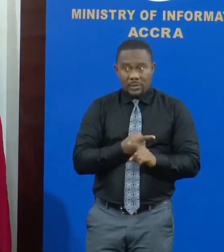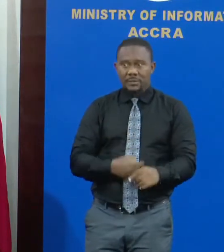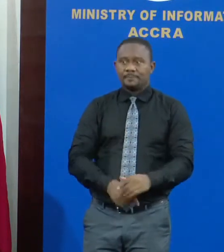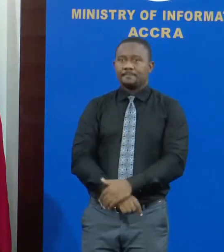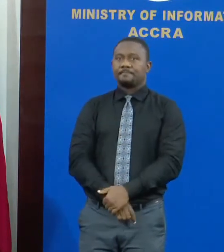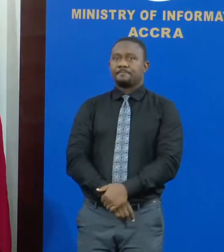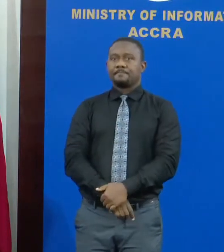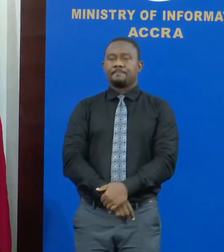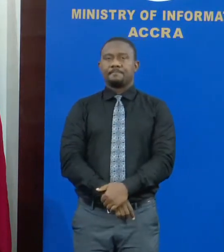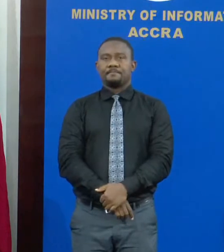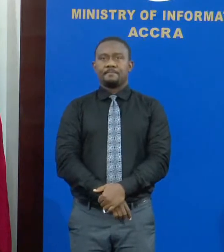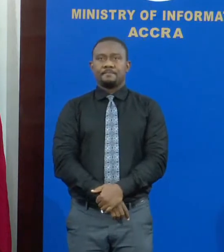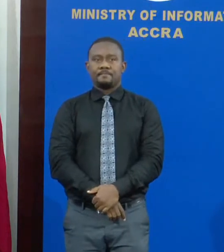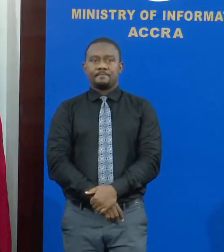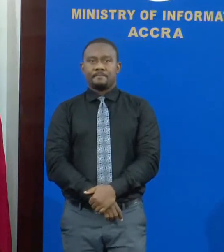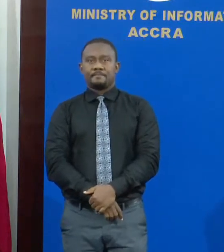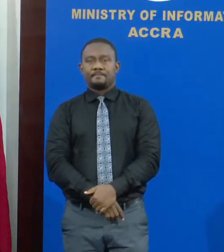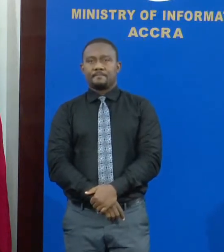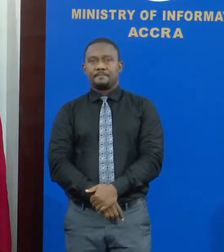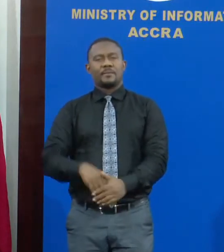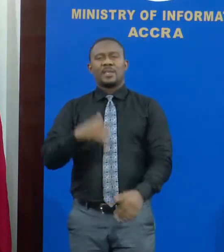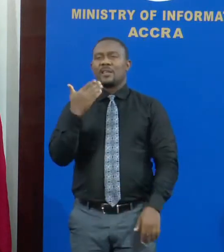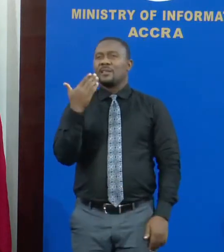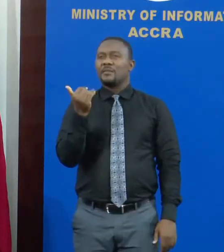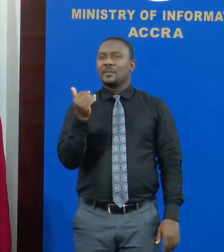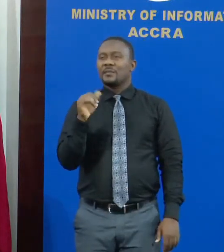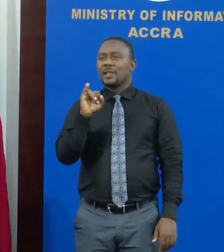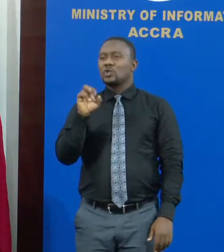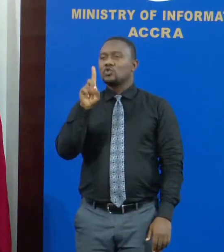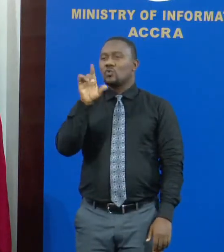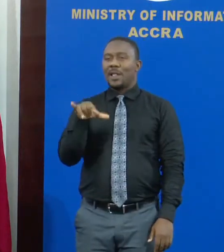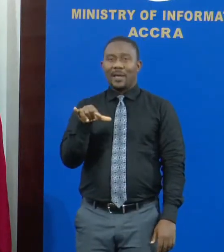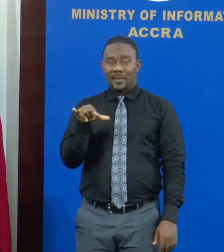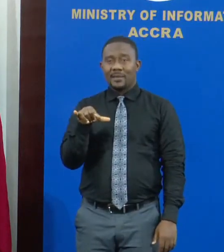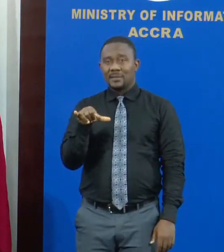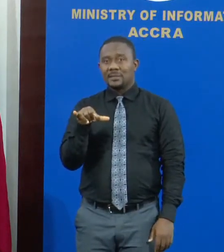Now, starting the 15th of July,